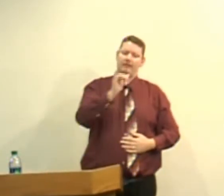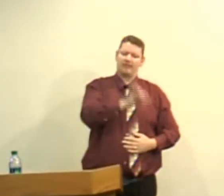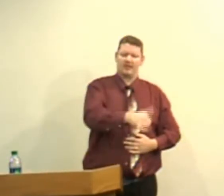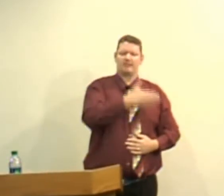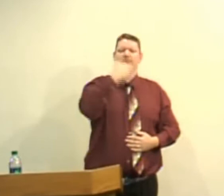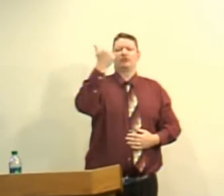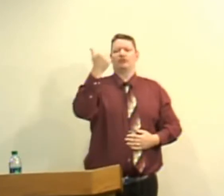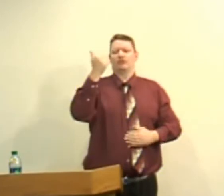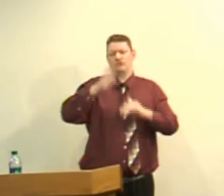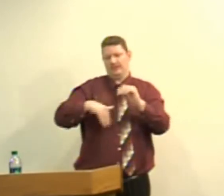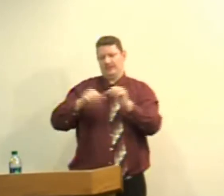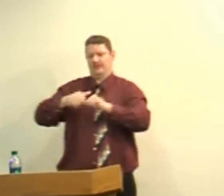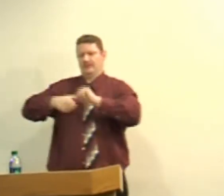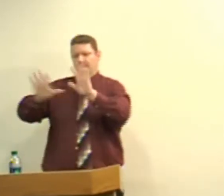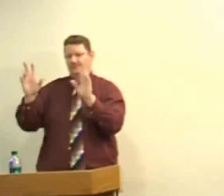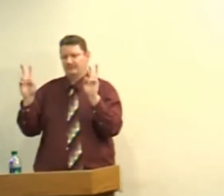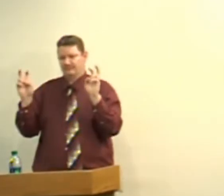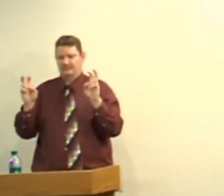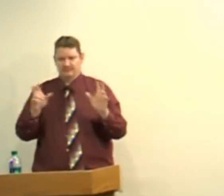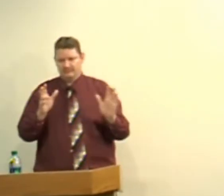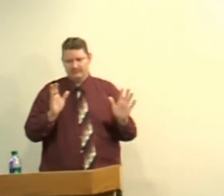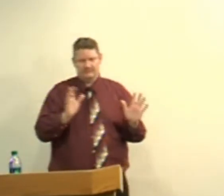He, he prefers to listen to his word.